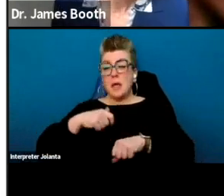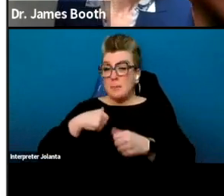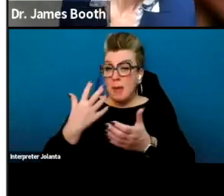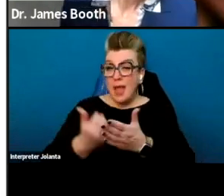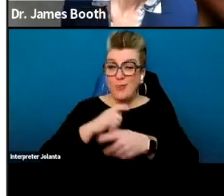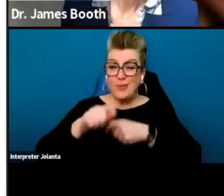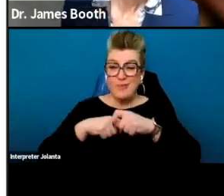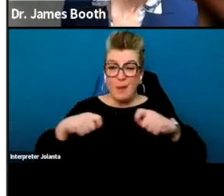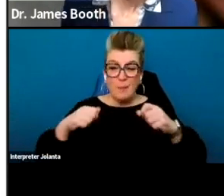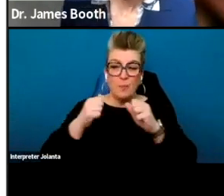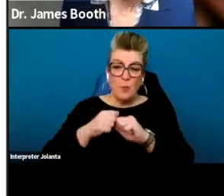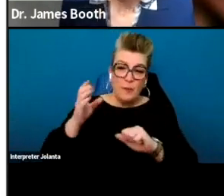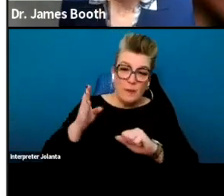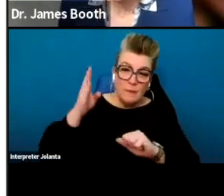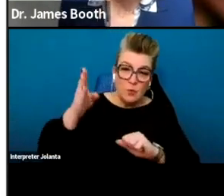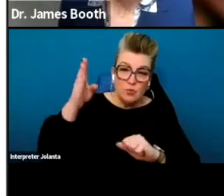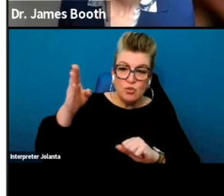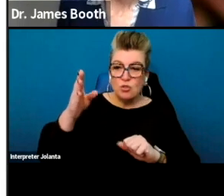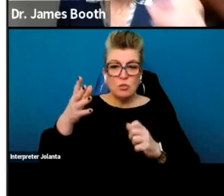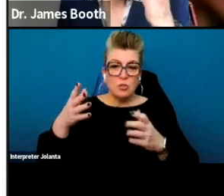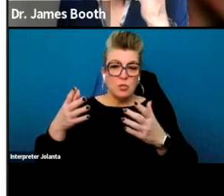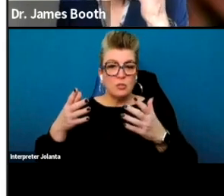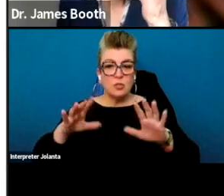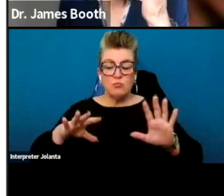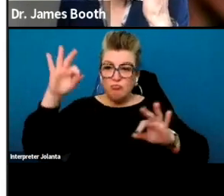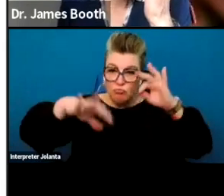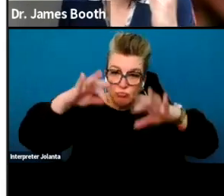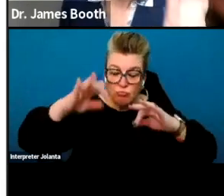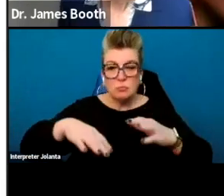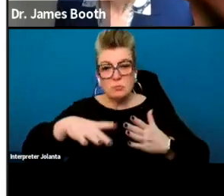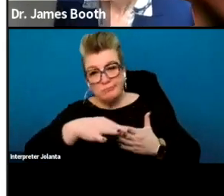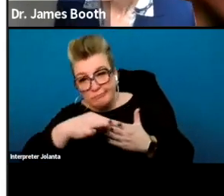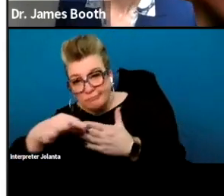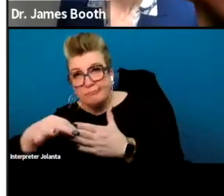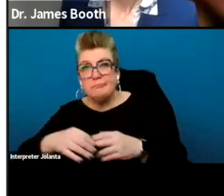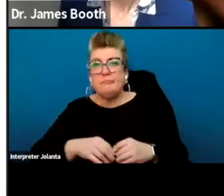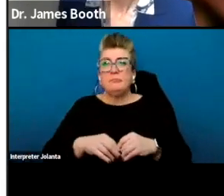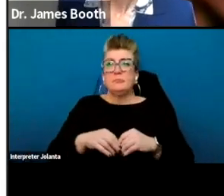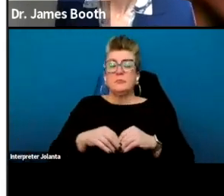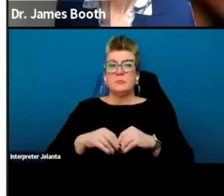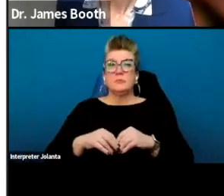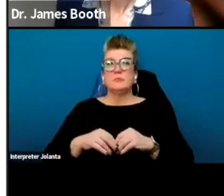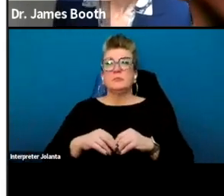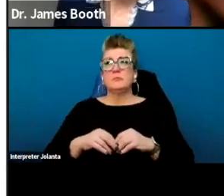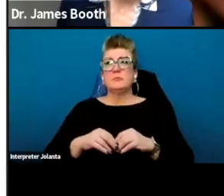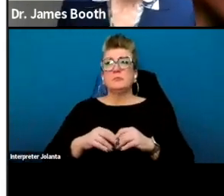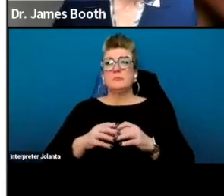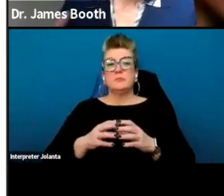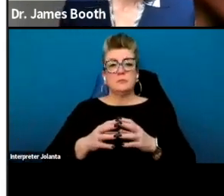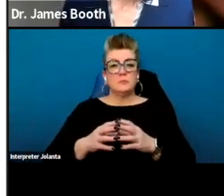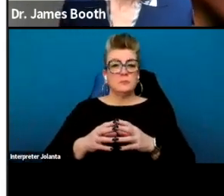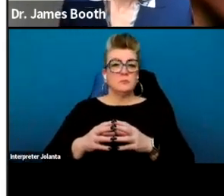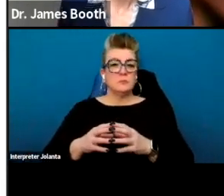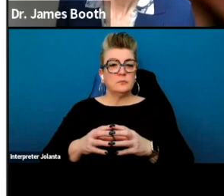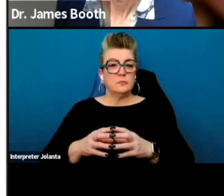future directions. And these are basically, I'll kind of go through these at